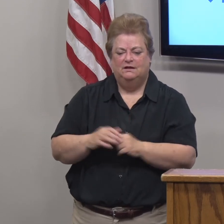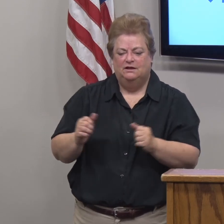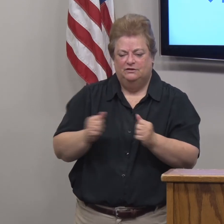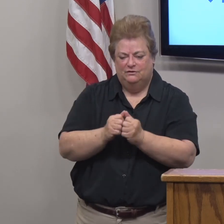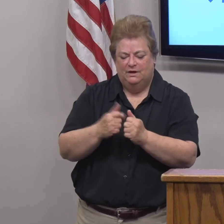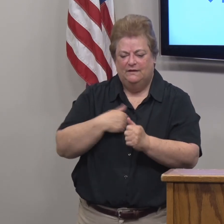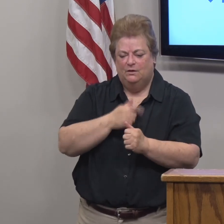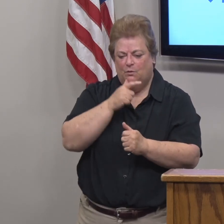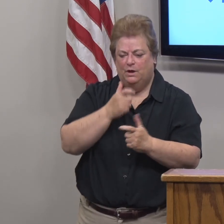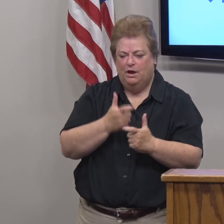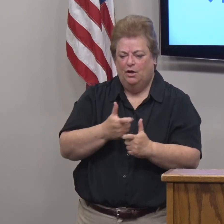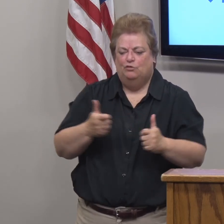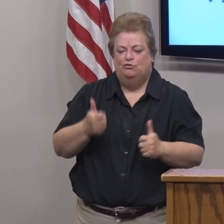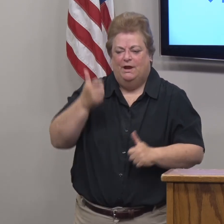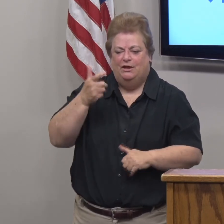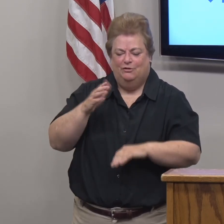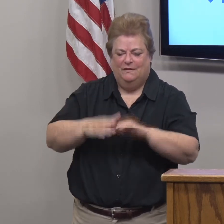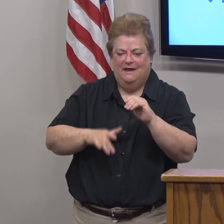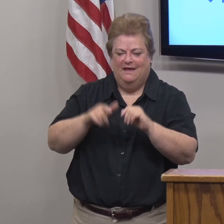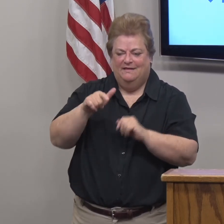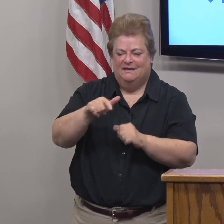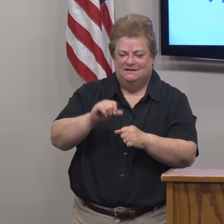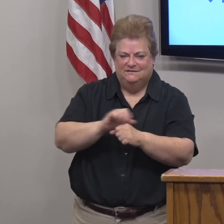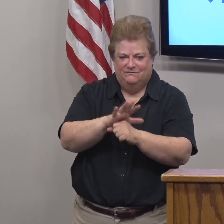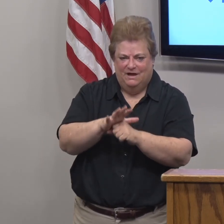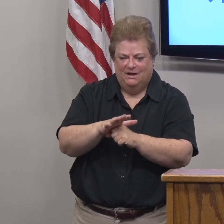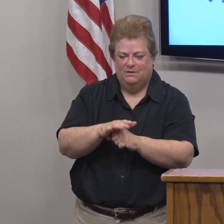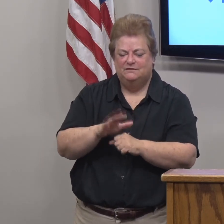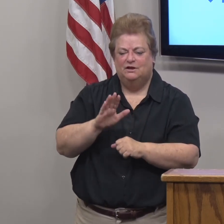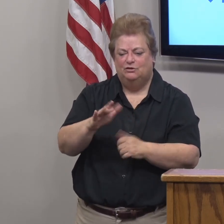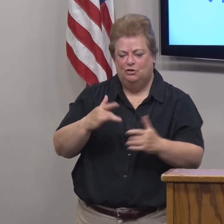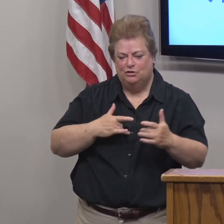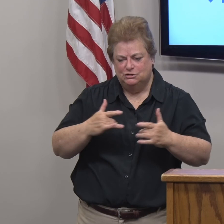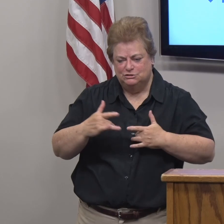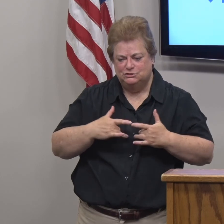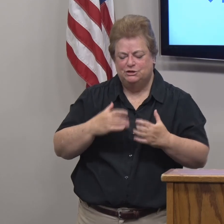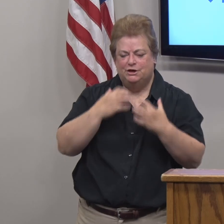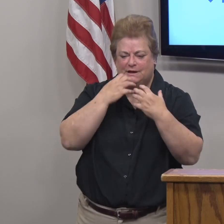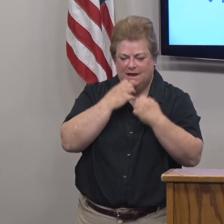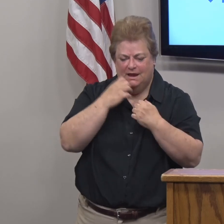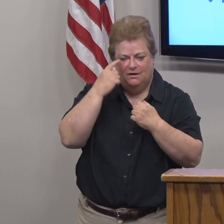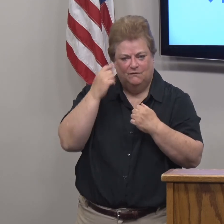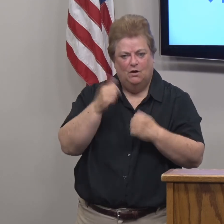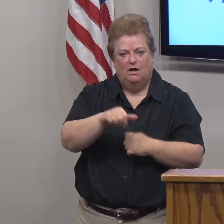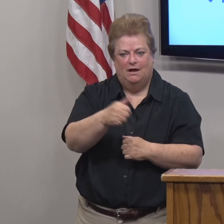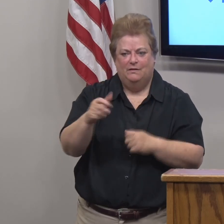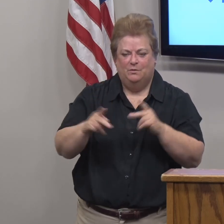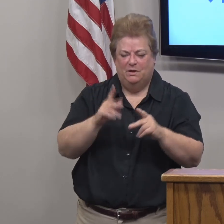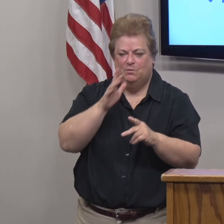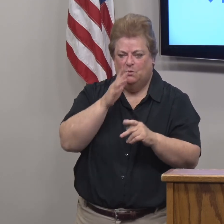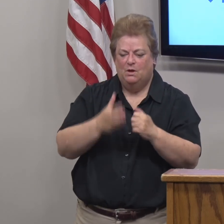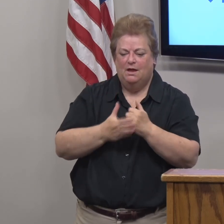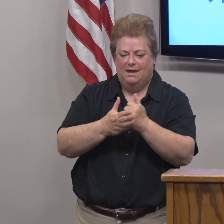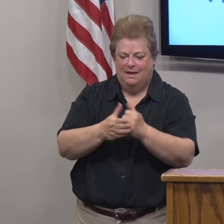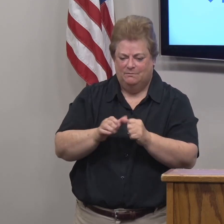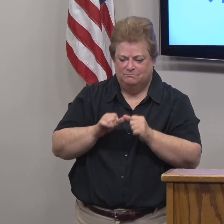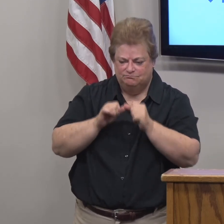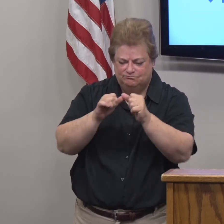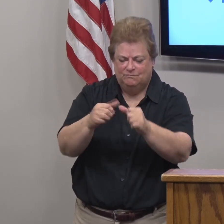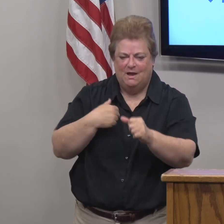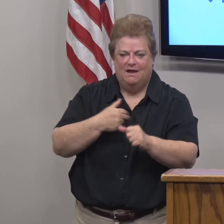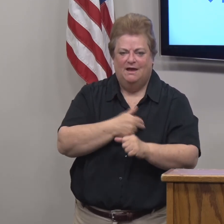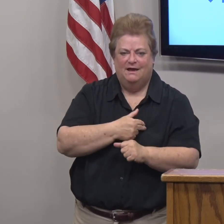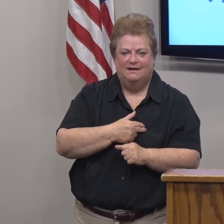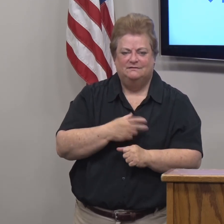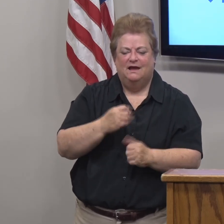are greater than this virus, and your concern and care for others will see us through. And thank you to all of those